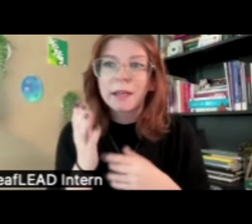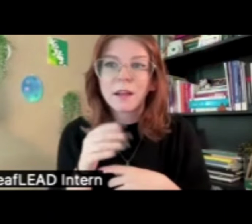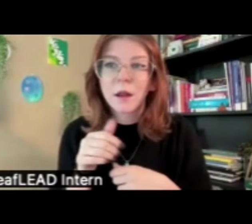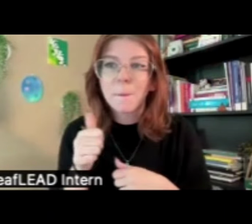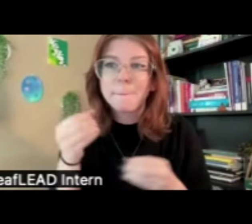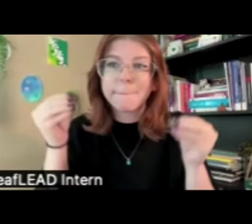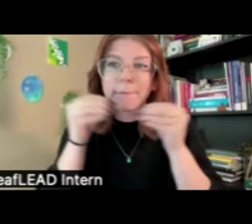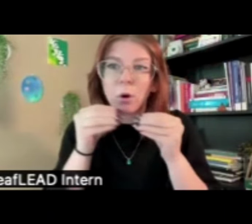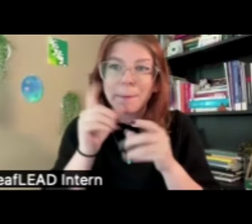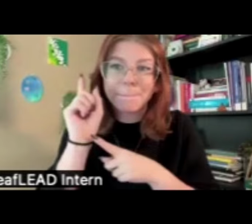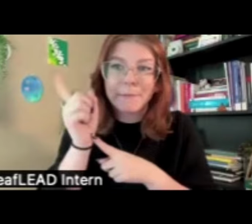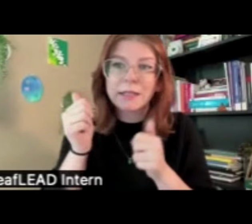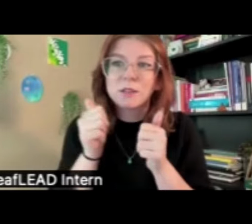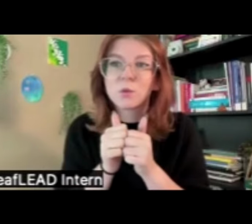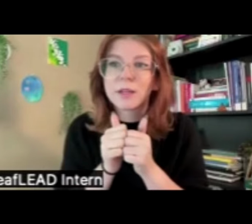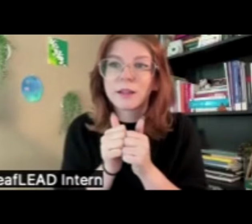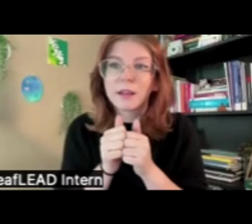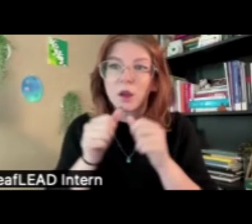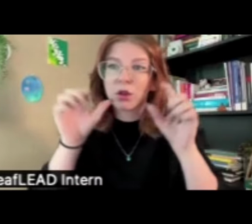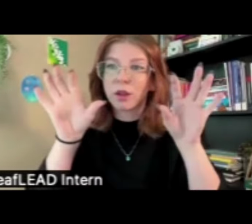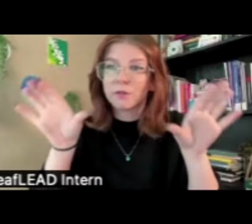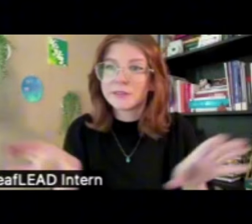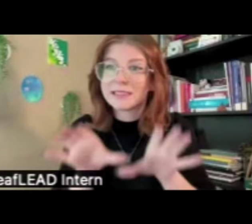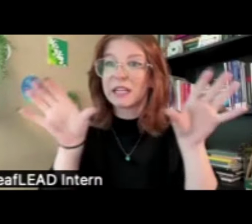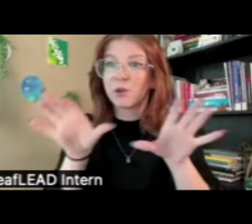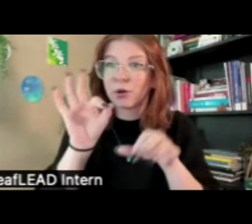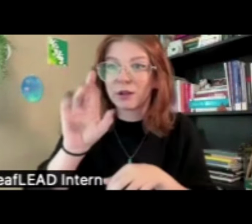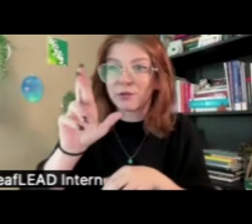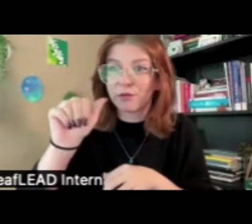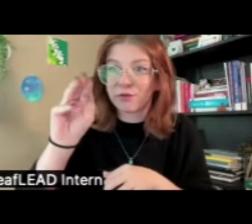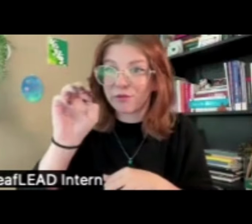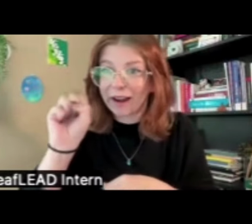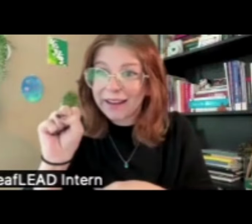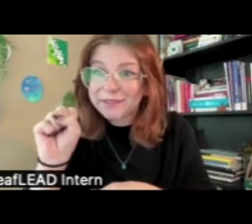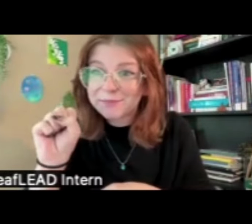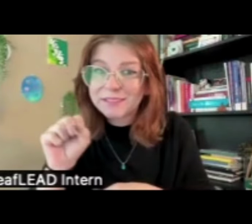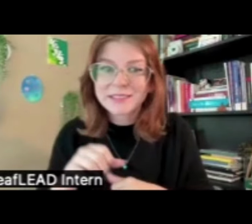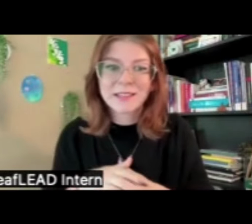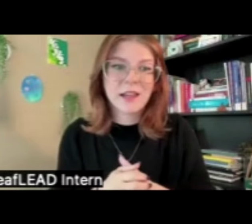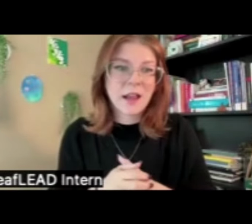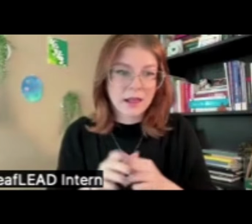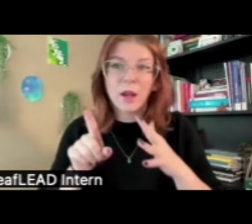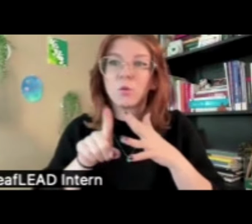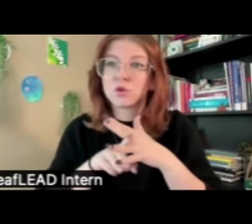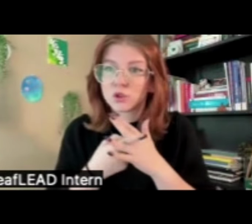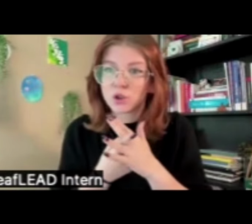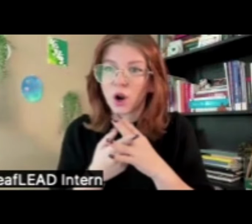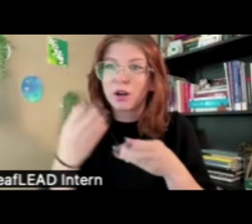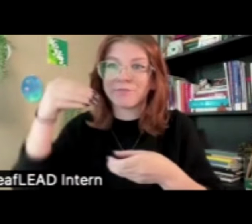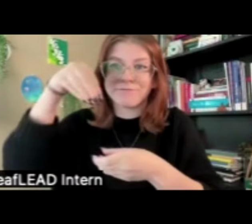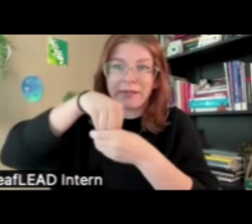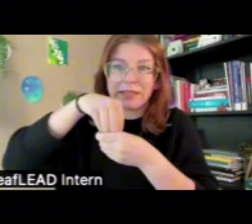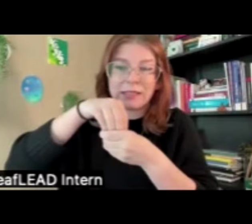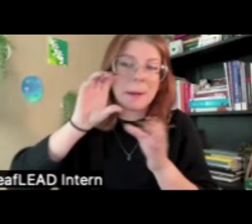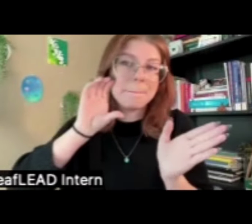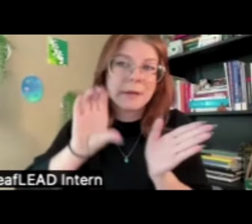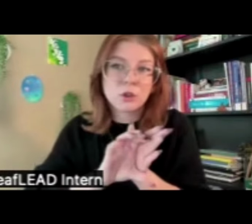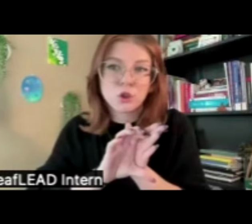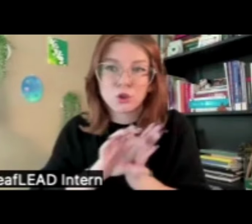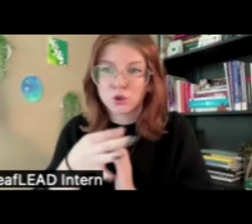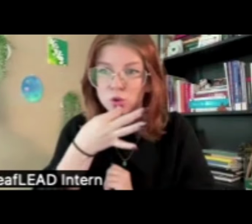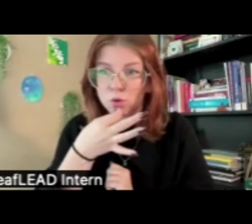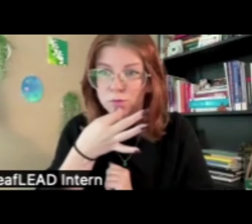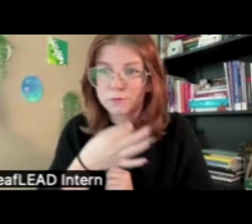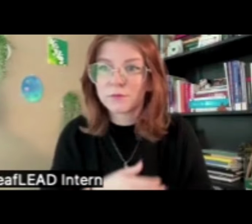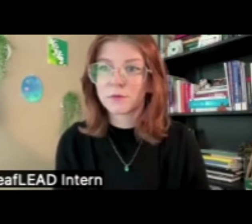So I will give you perhaps another minute if you'd like to decorate your frames. And then we will